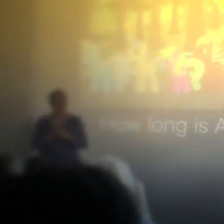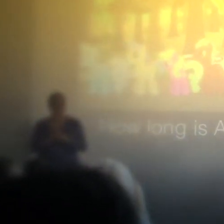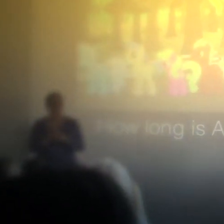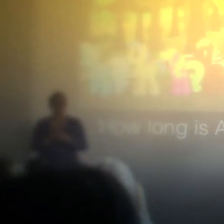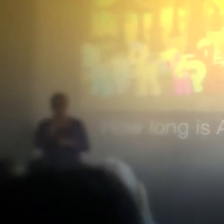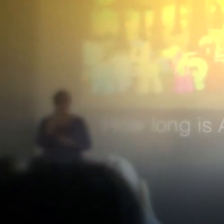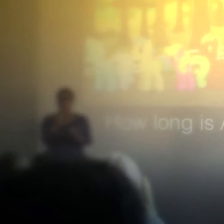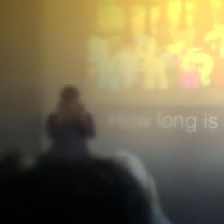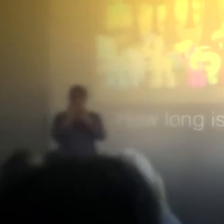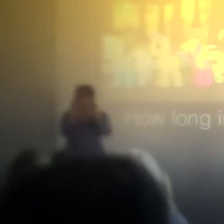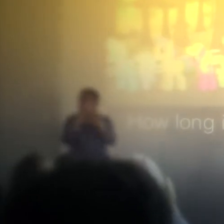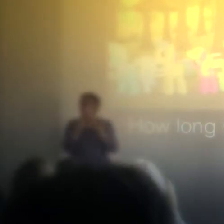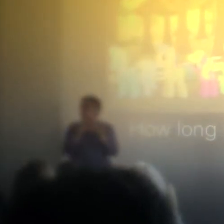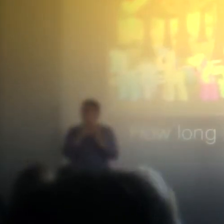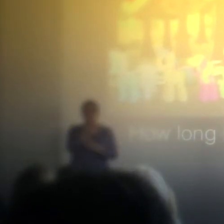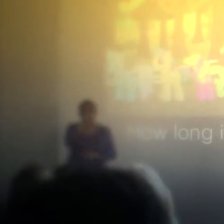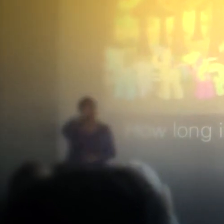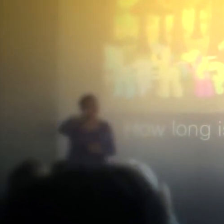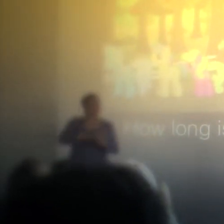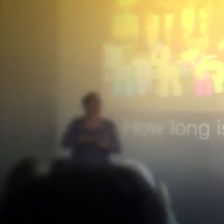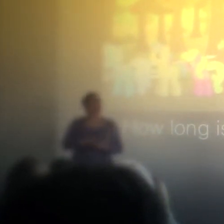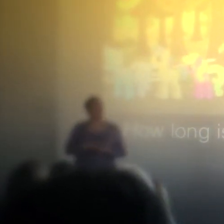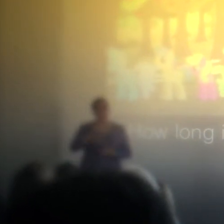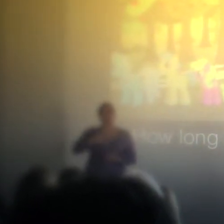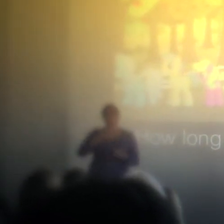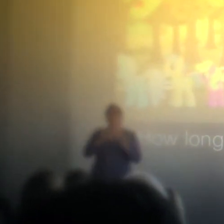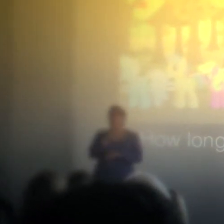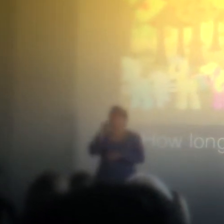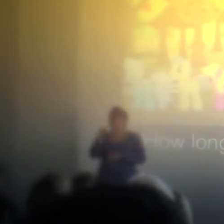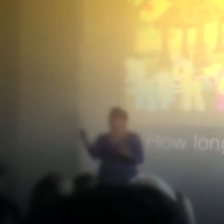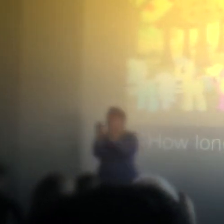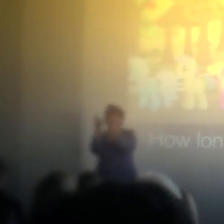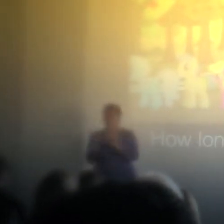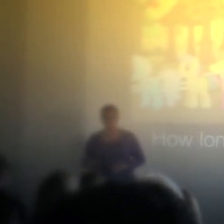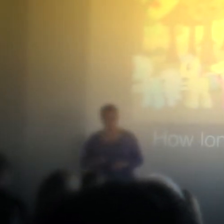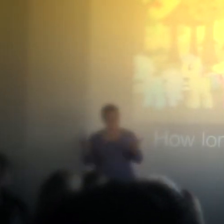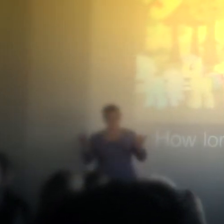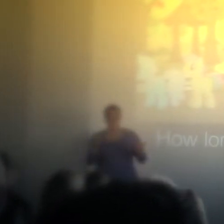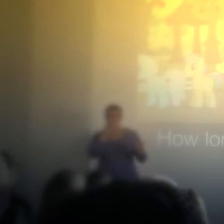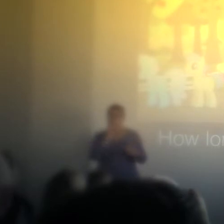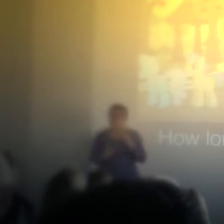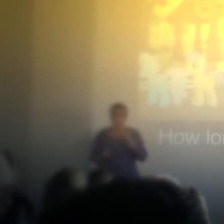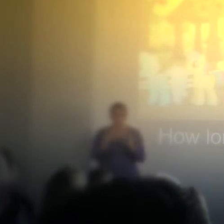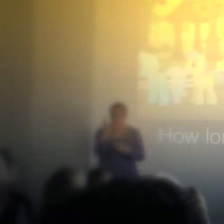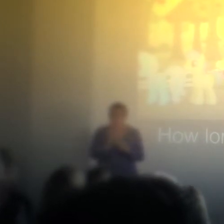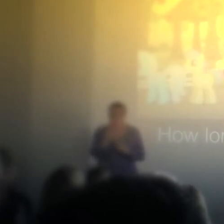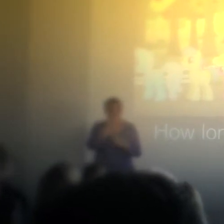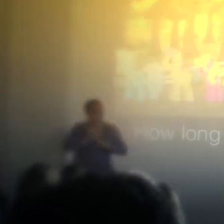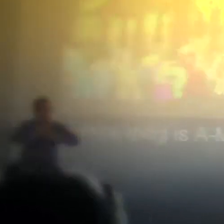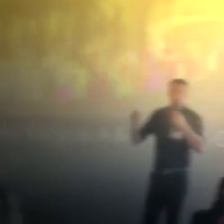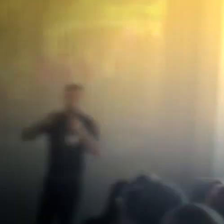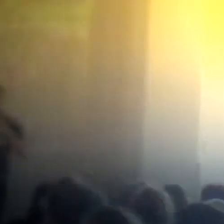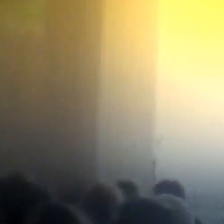with no training, you can decide today that you want to make something powerful and you can make it. You can distribute it to millions of